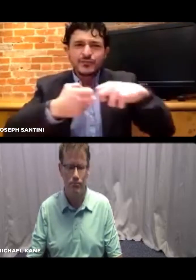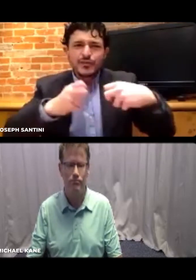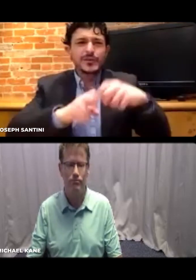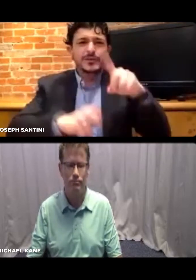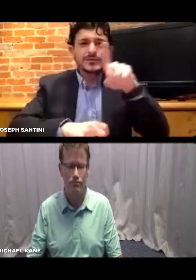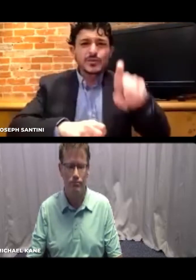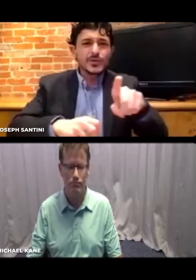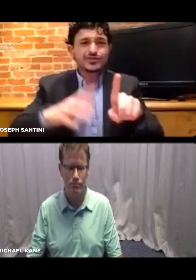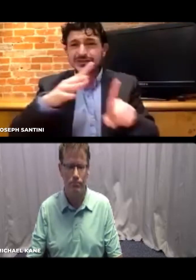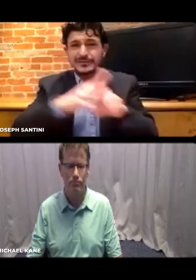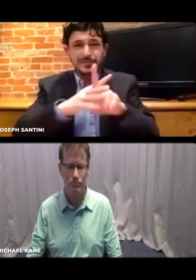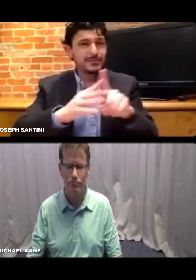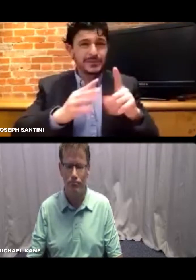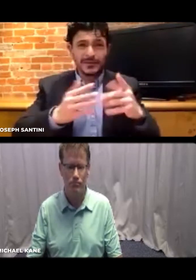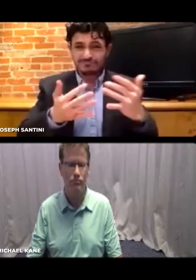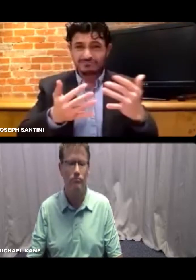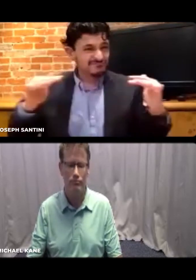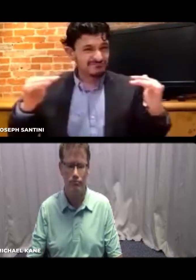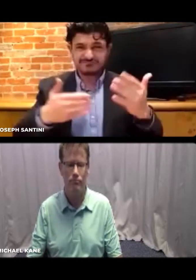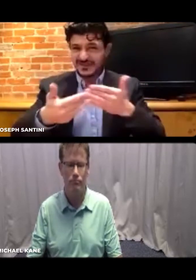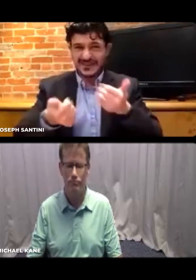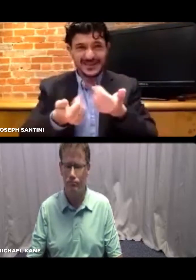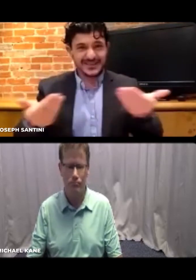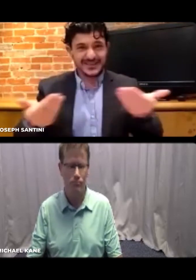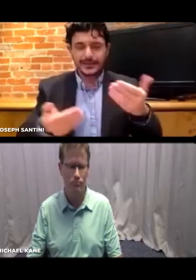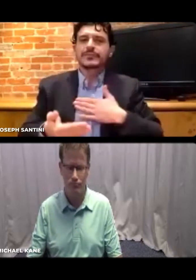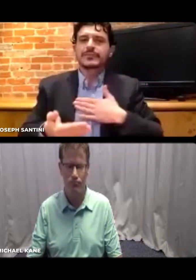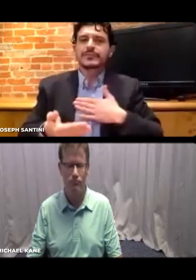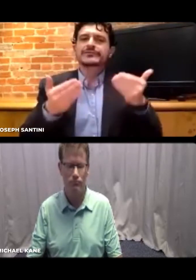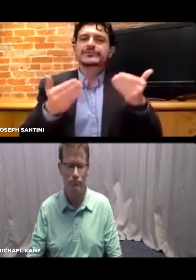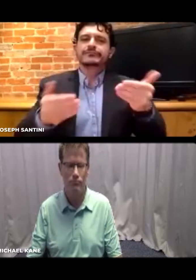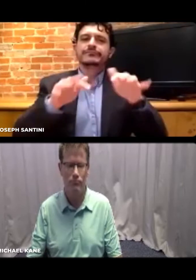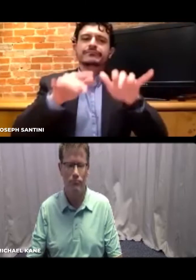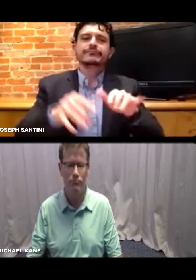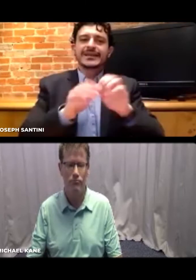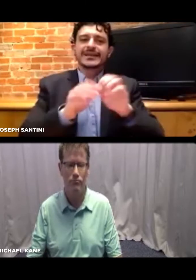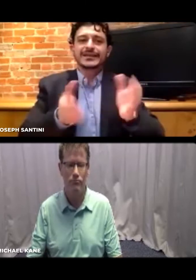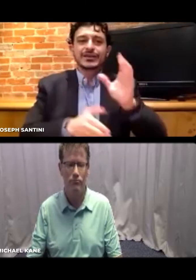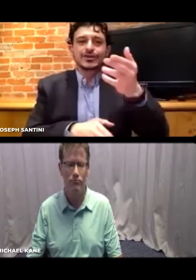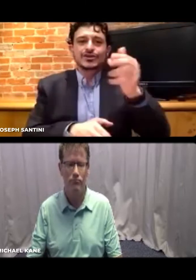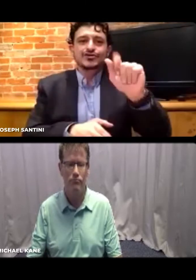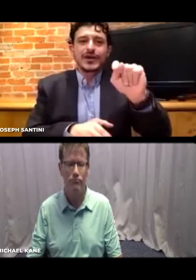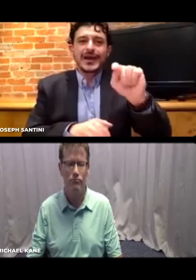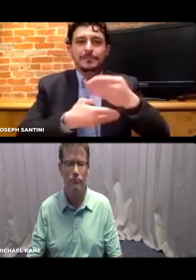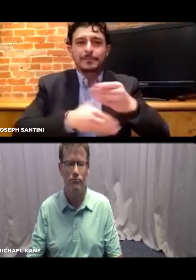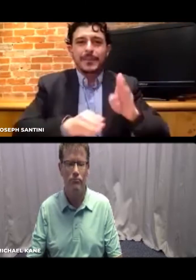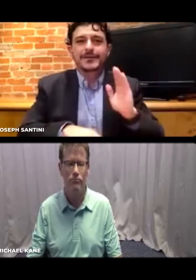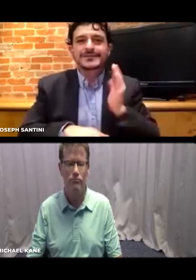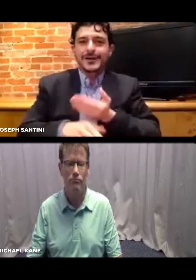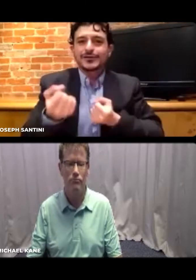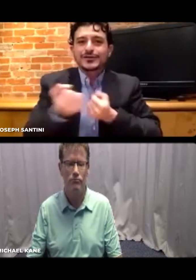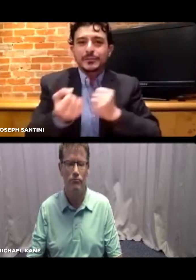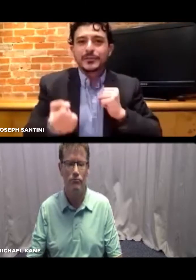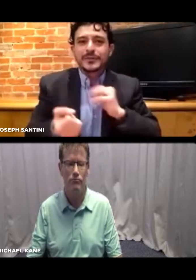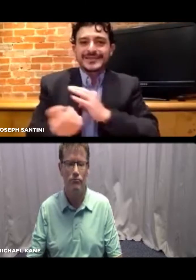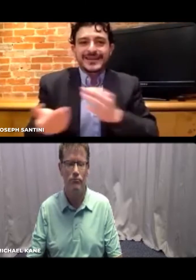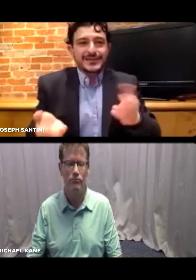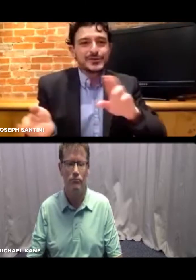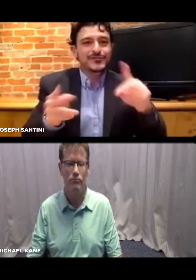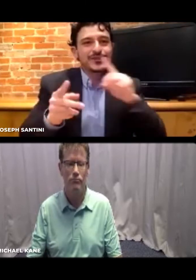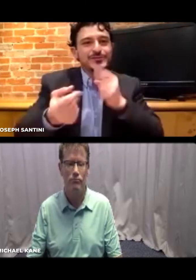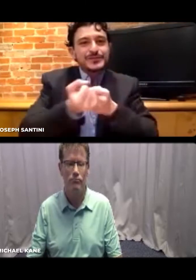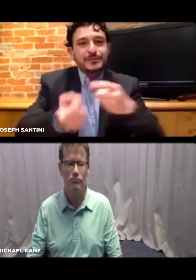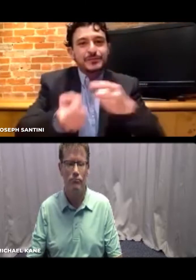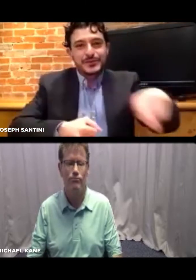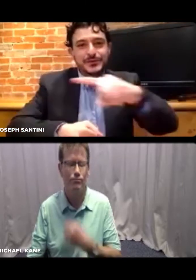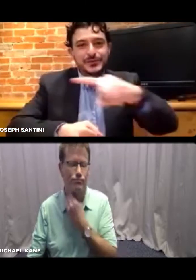to change sides on the video screen versus the shared slides that are there. So if you have any